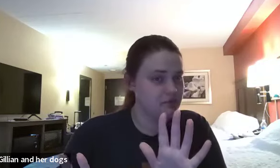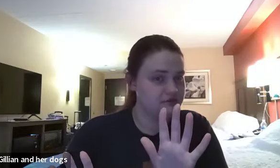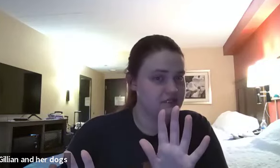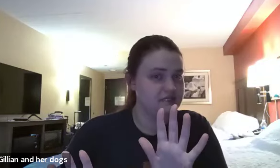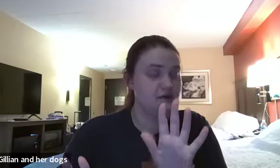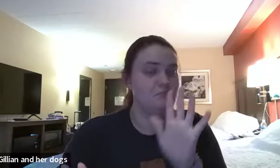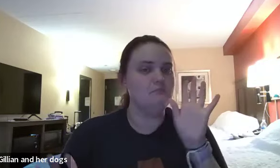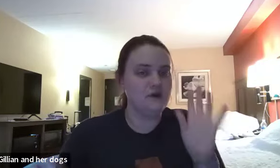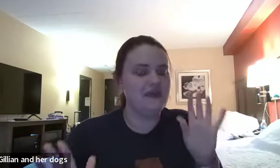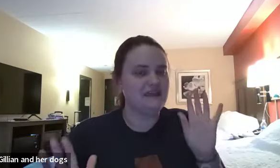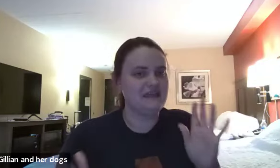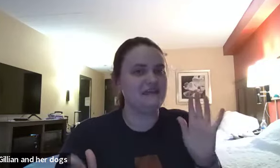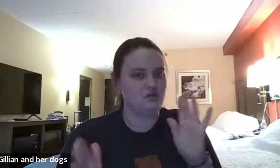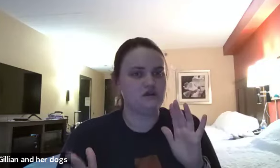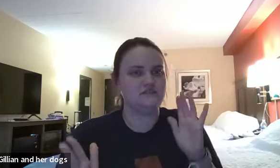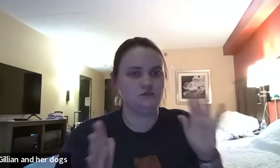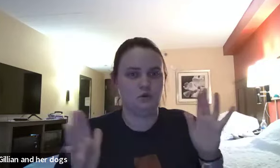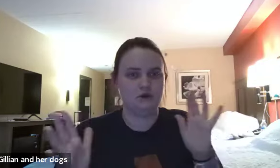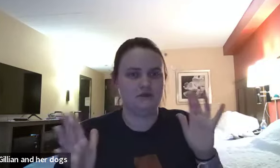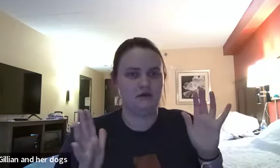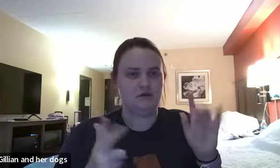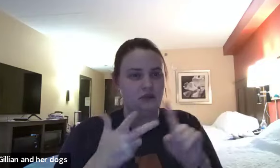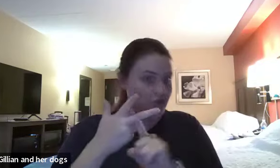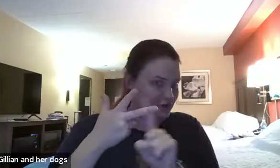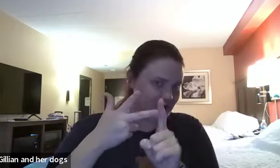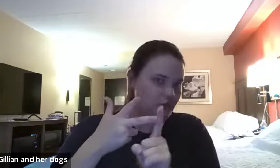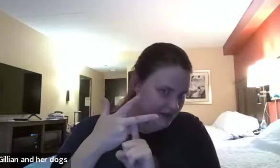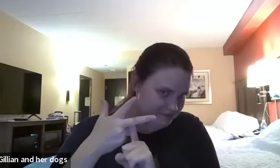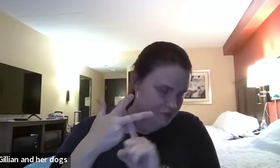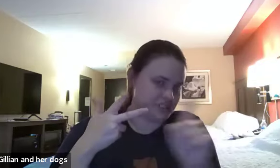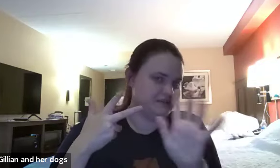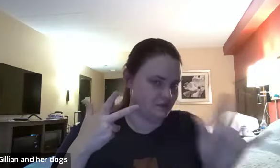perfect ASL, but that can get across if you're worried about the third one, which is a little bit